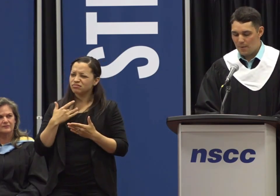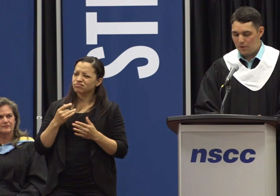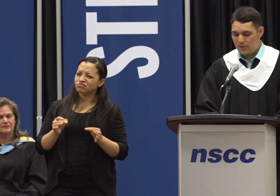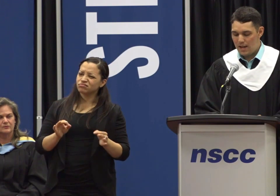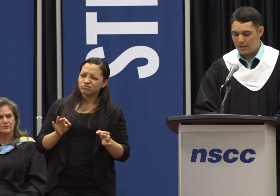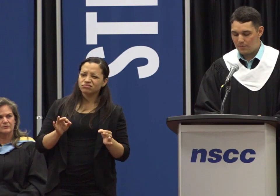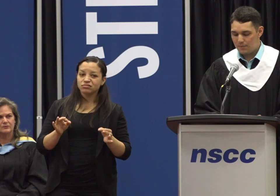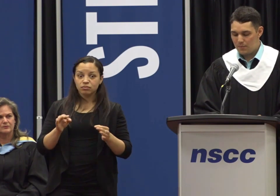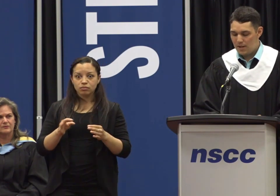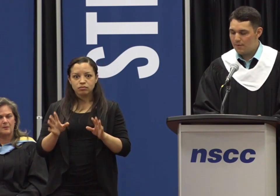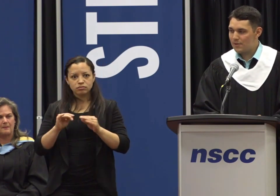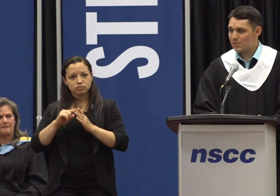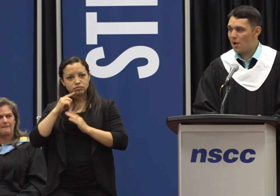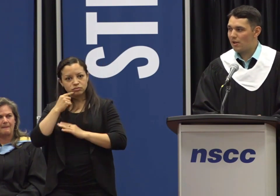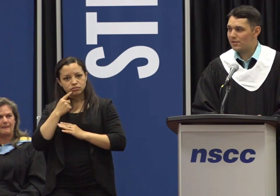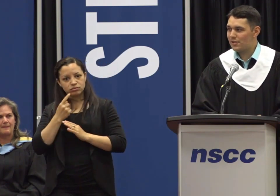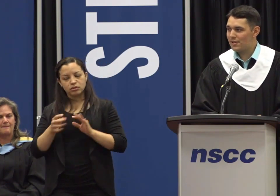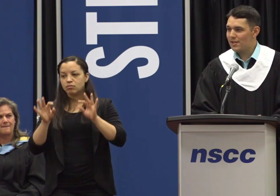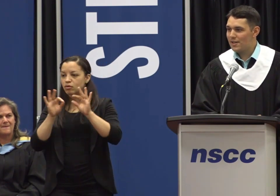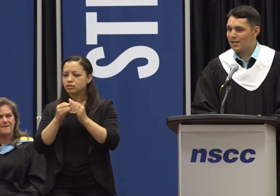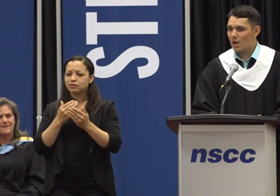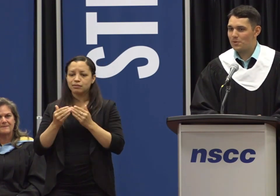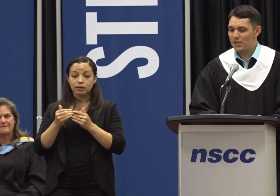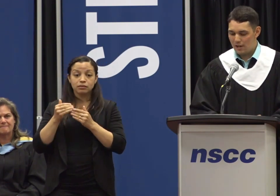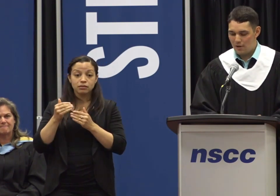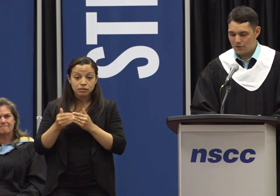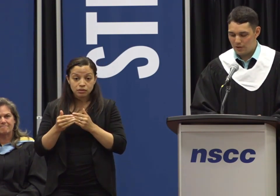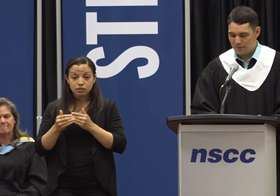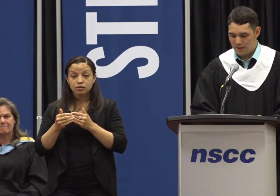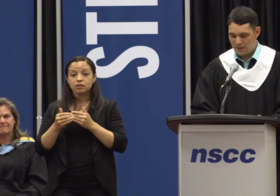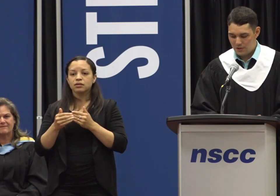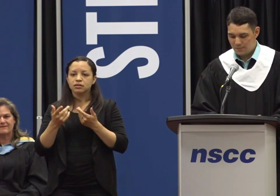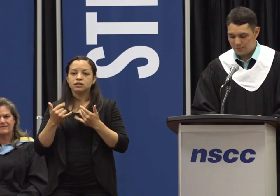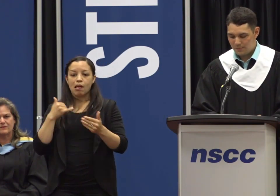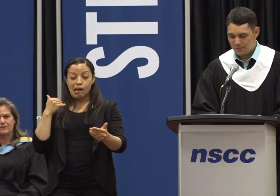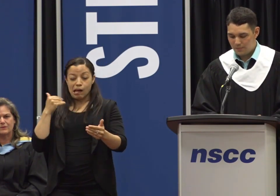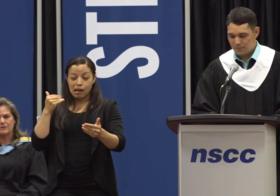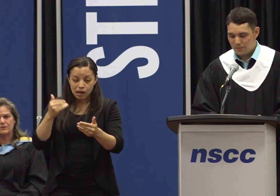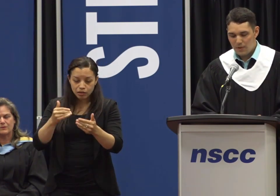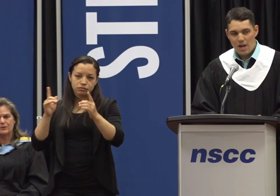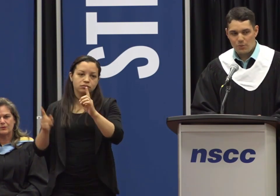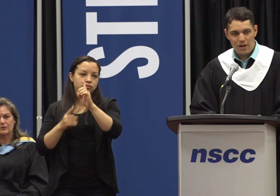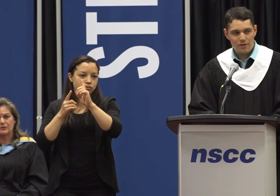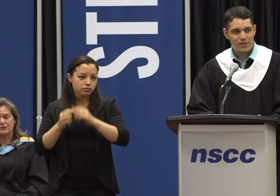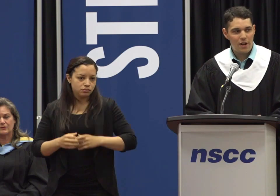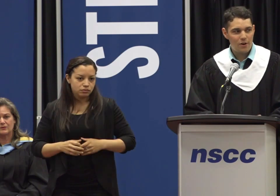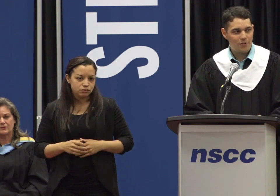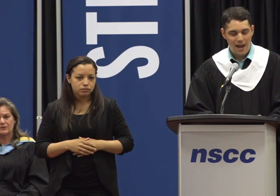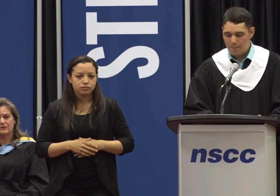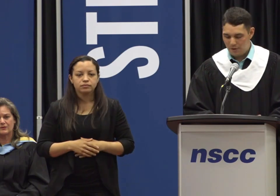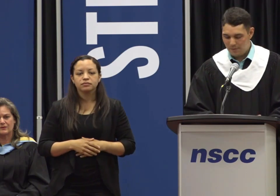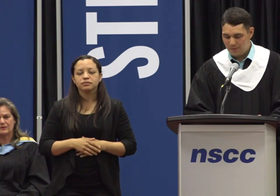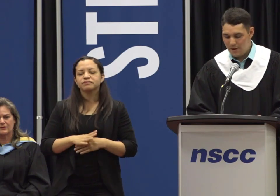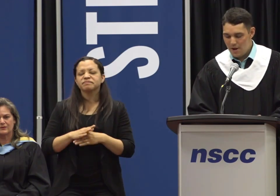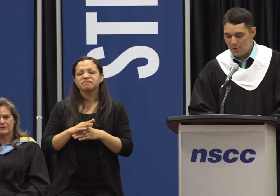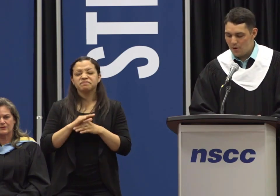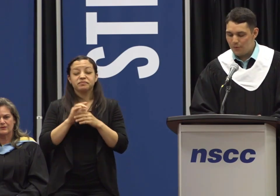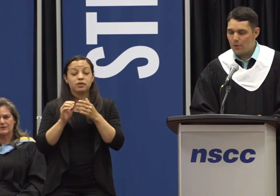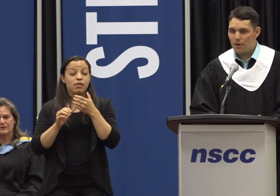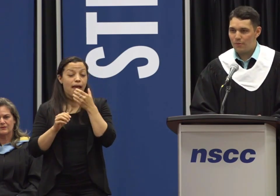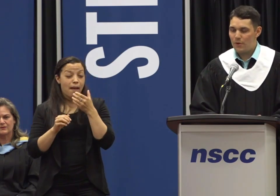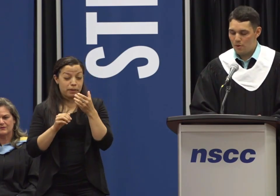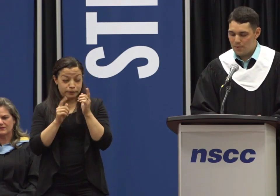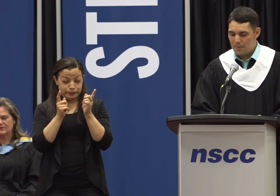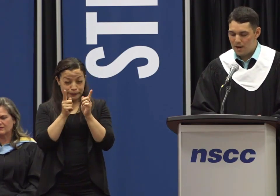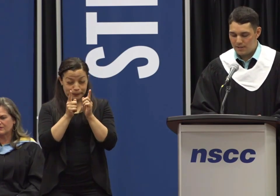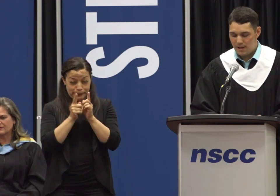every step we've taken, even the smallest, has helped us get closer to the finish. As we near the center of the apple, there are